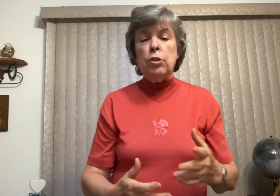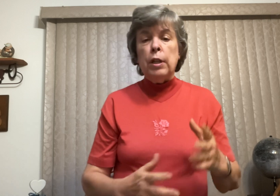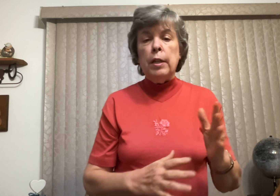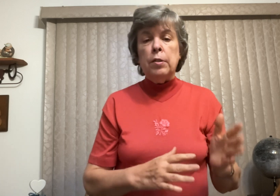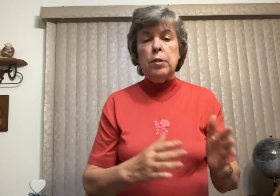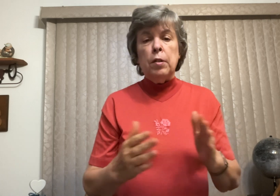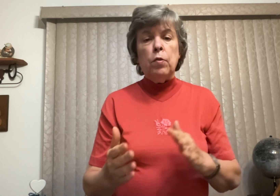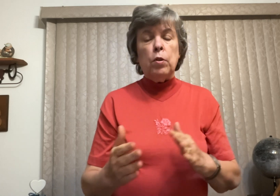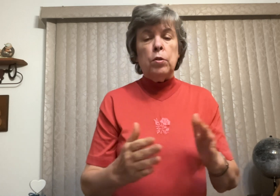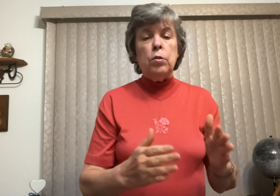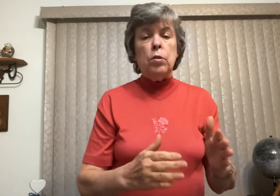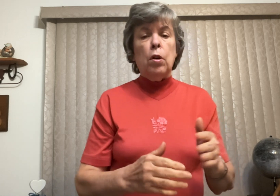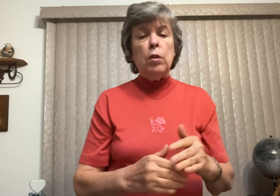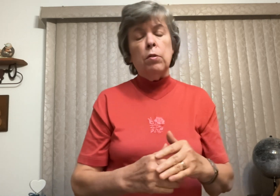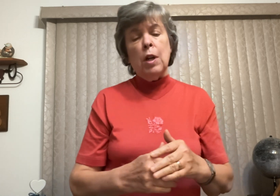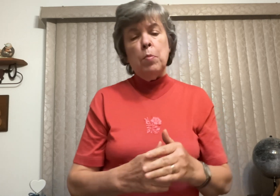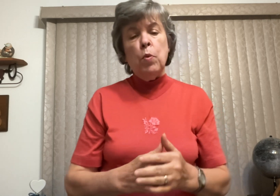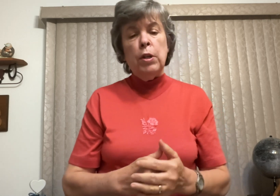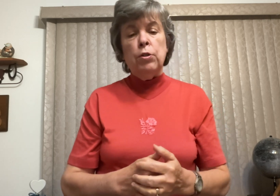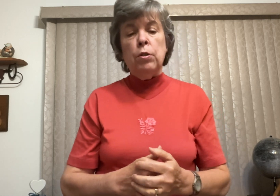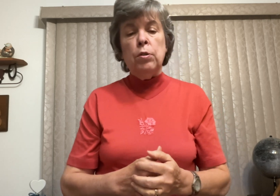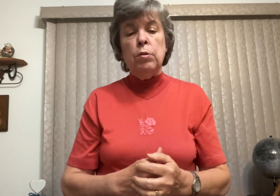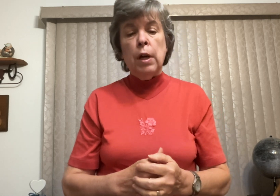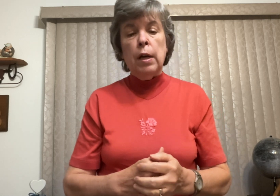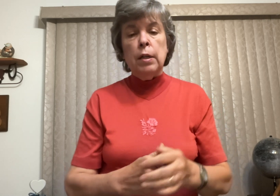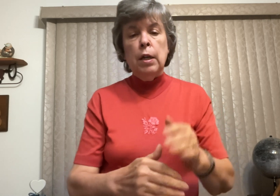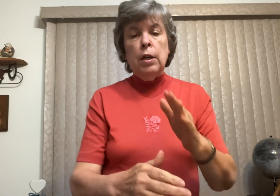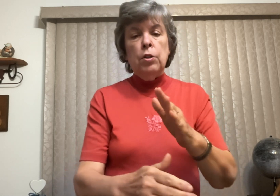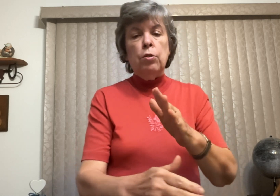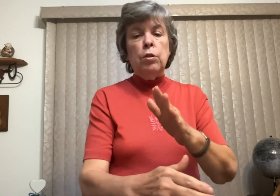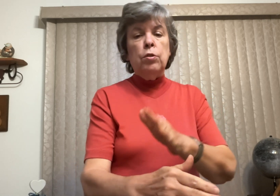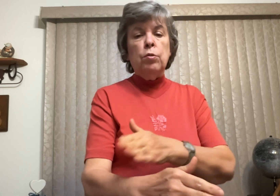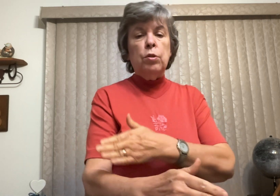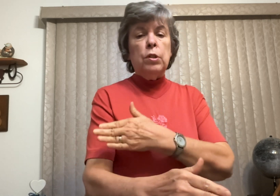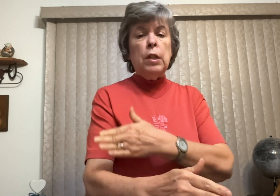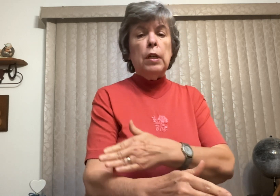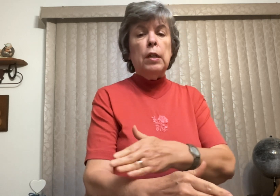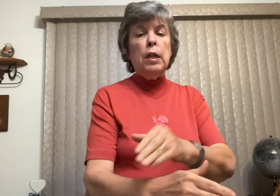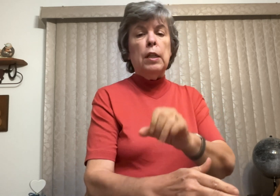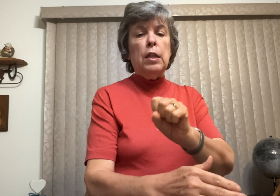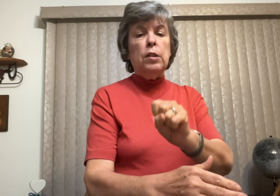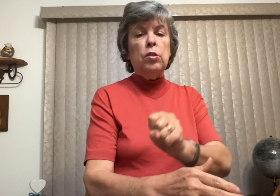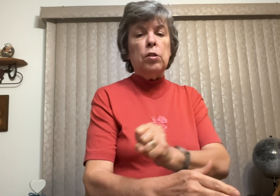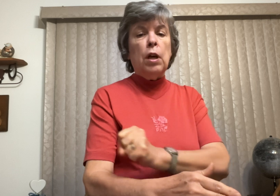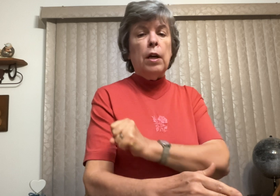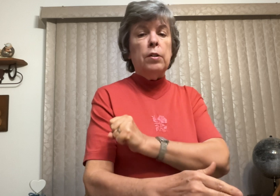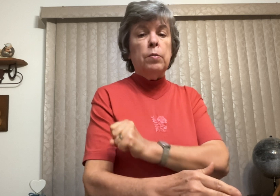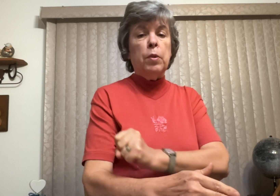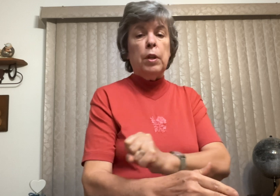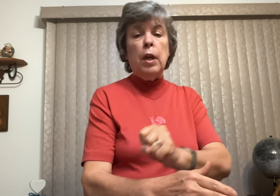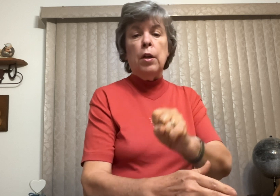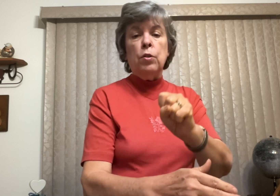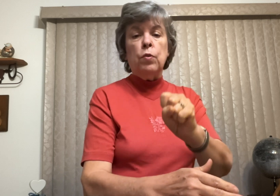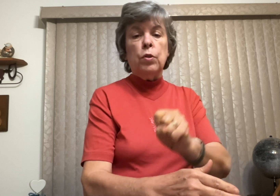differentiate sing versus song, there are a couple ways you could do that. You could do sing and then initialize with an S for